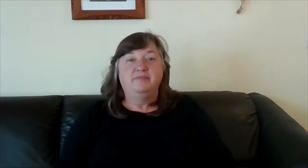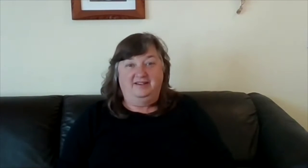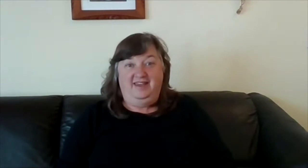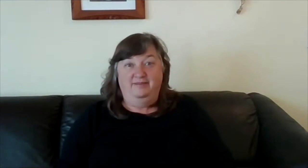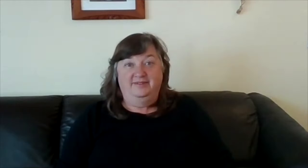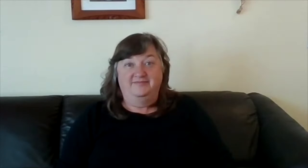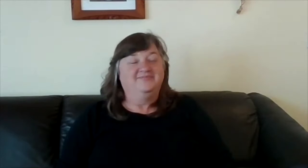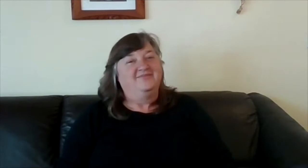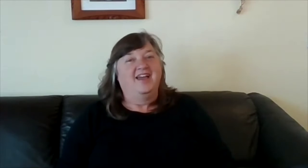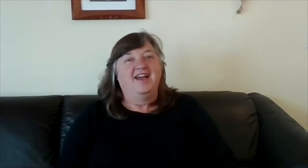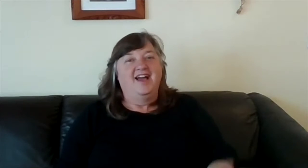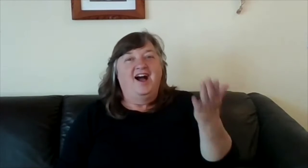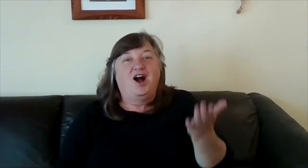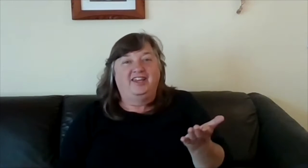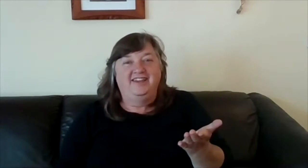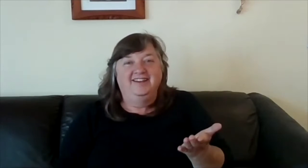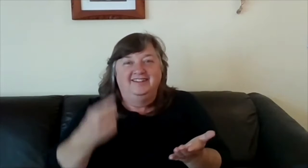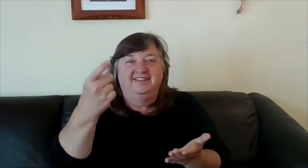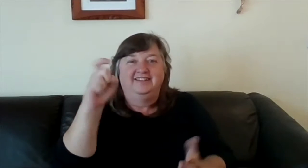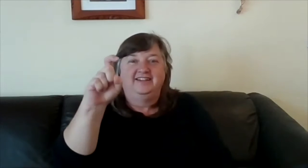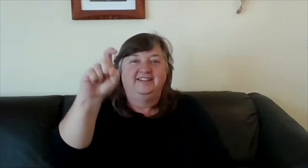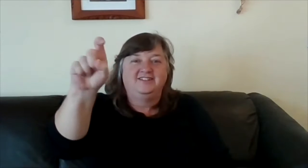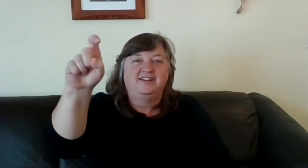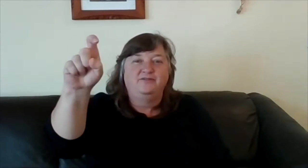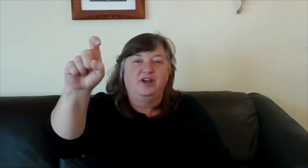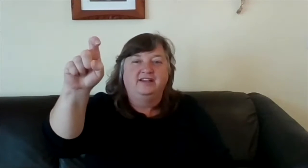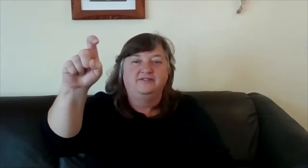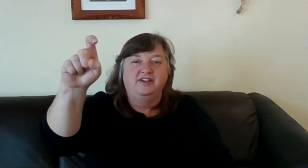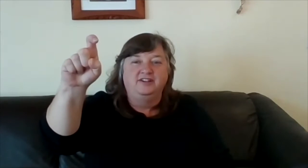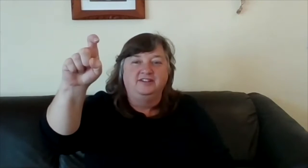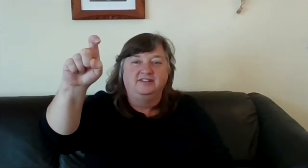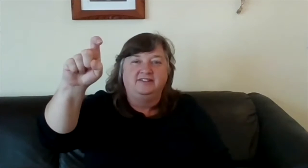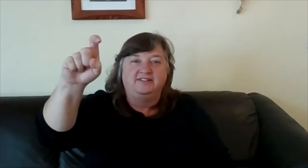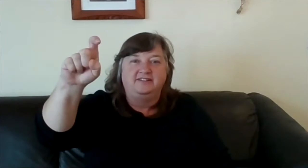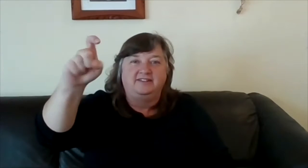Back to games. Hockey is you're going to have your X finger,